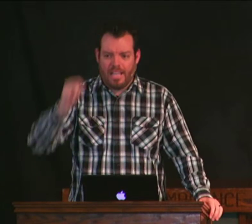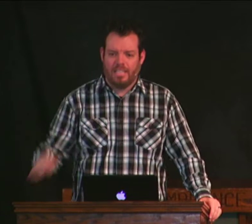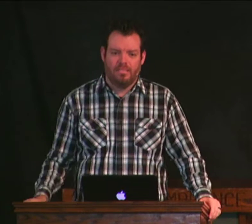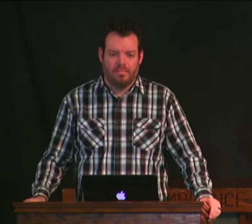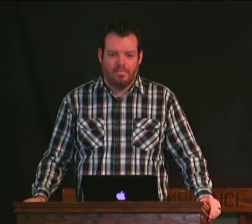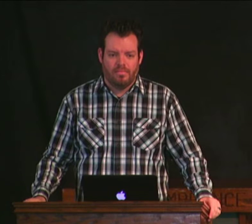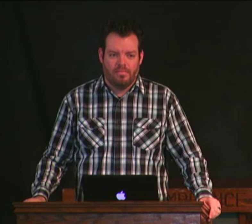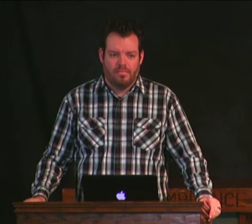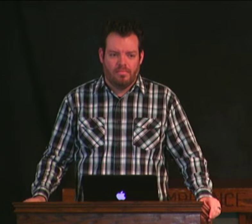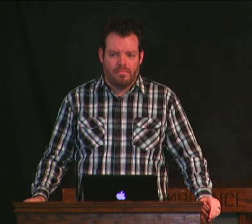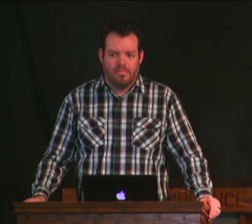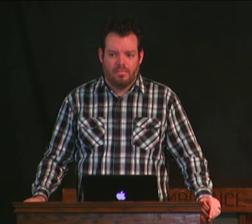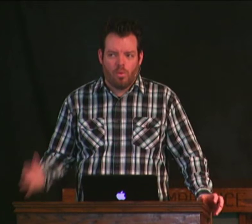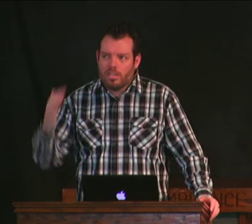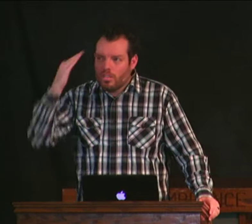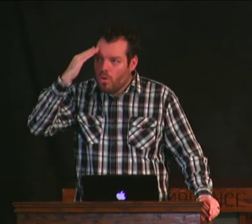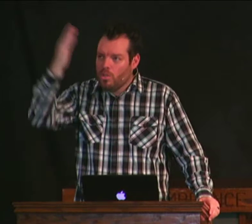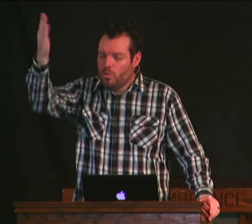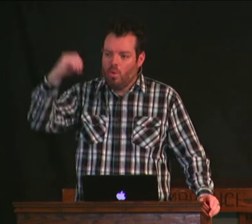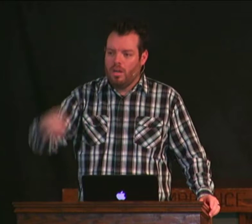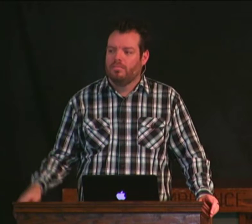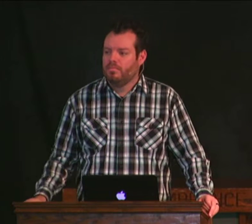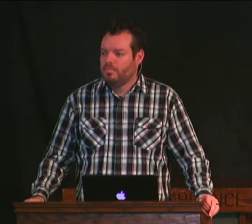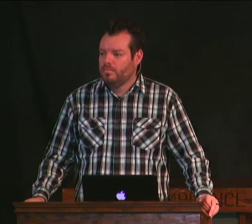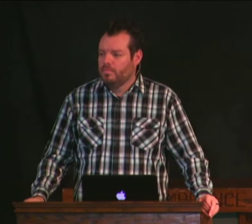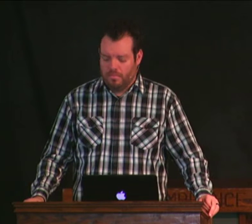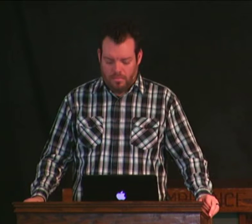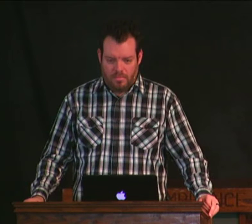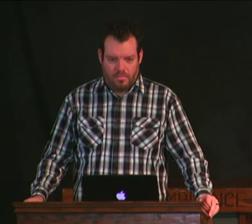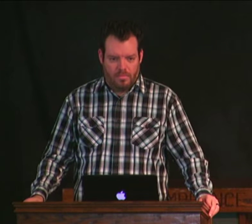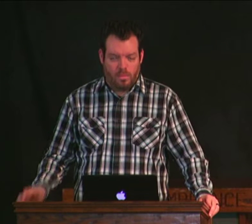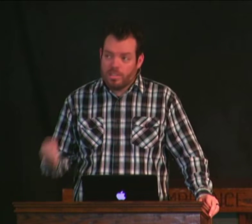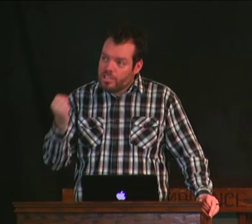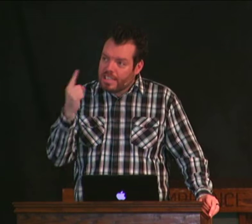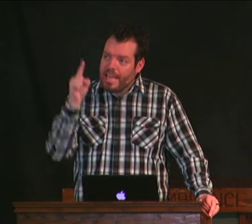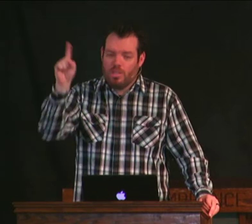it. So I want to know you more. I want to understand you.